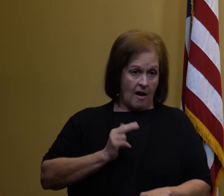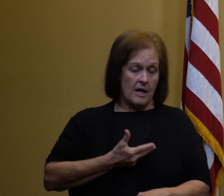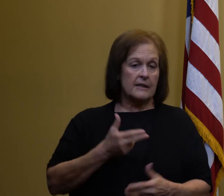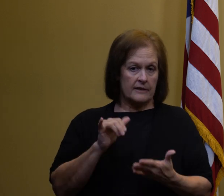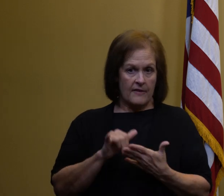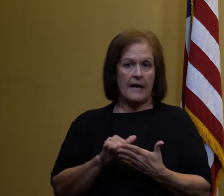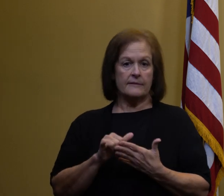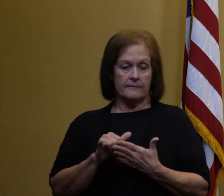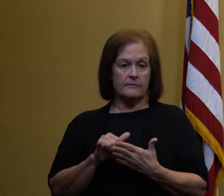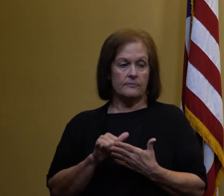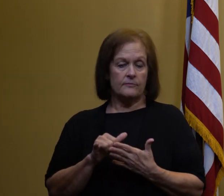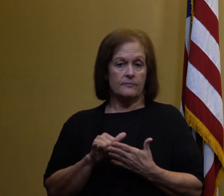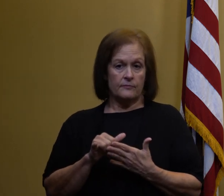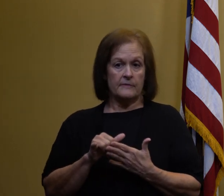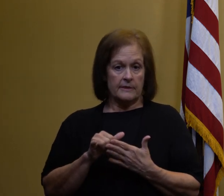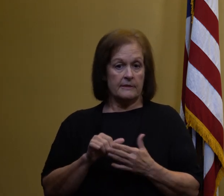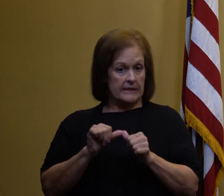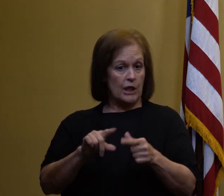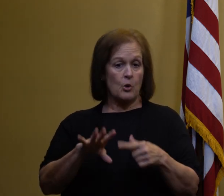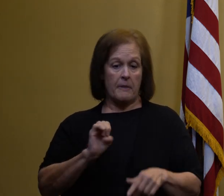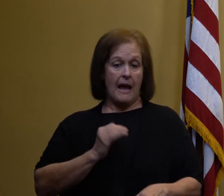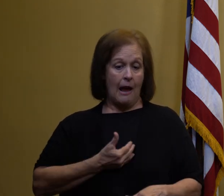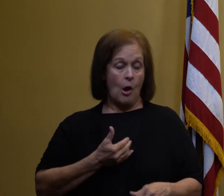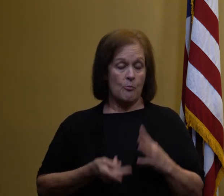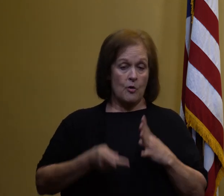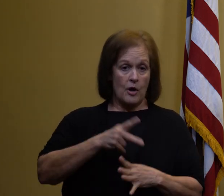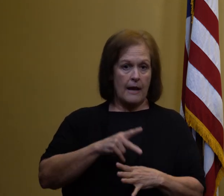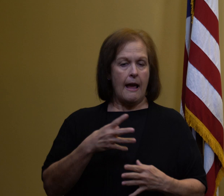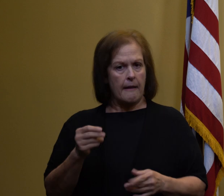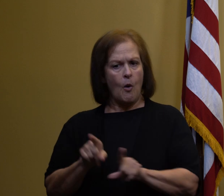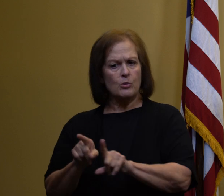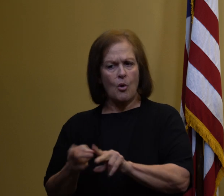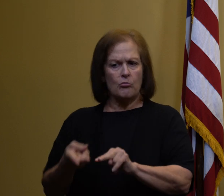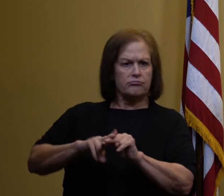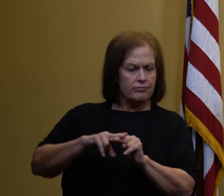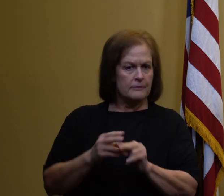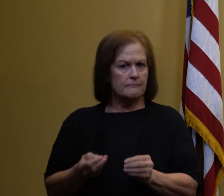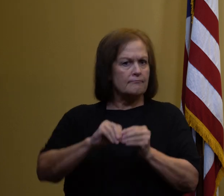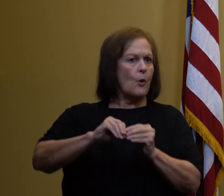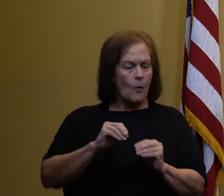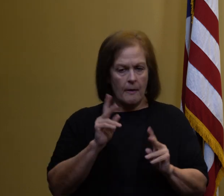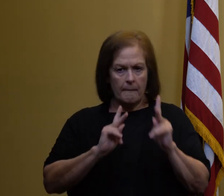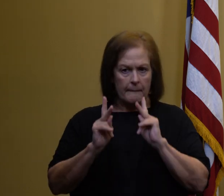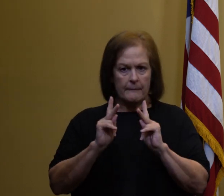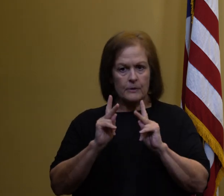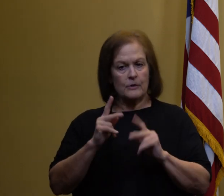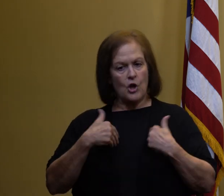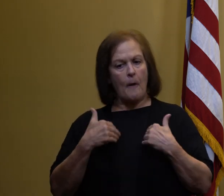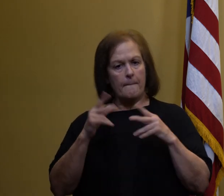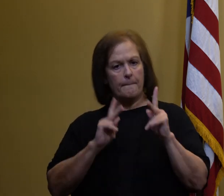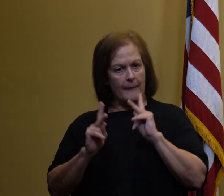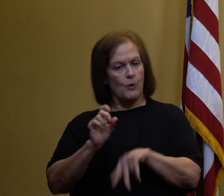be that priority. And the increase in the number of young people that we were able to provide this